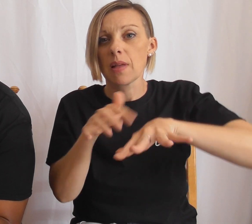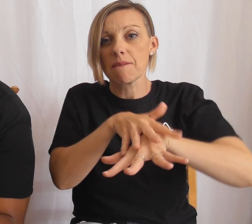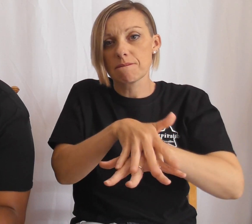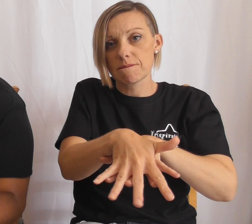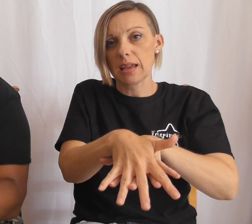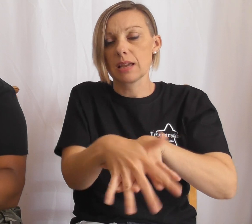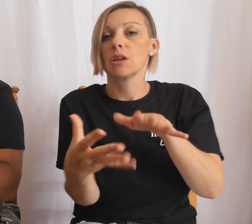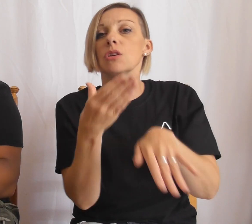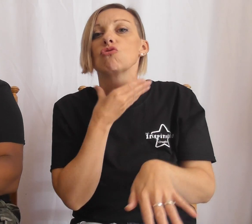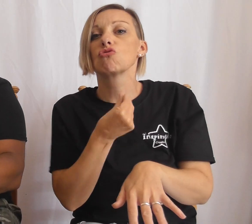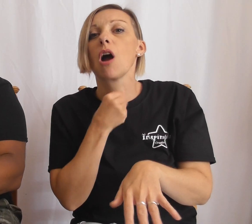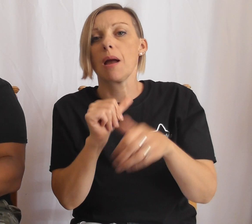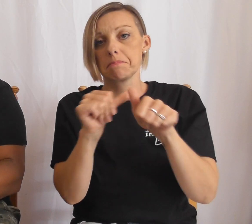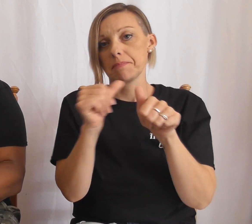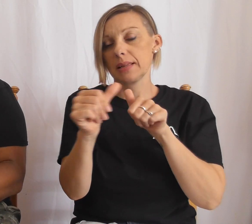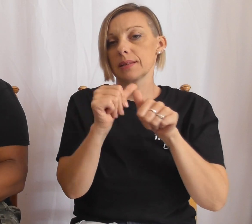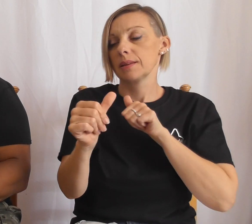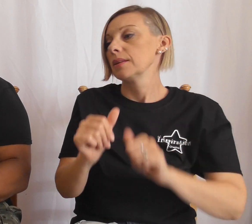dry, maybe talcum powder on them.